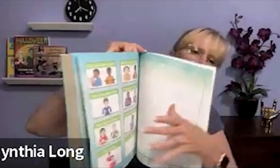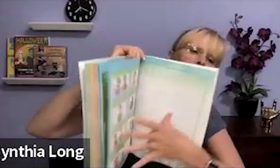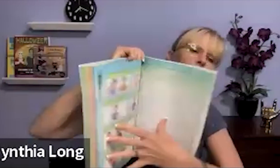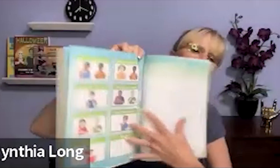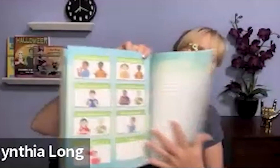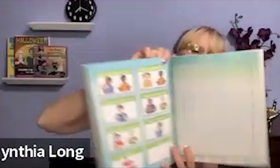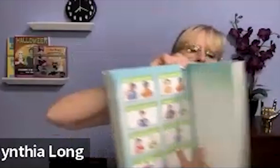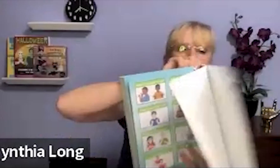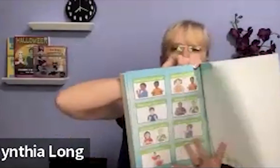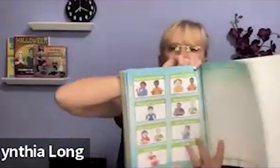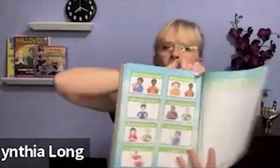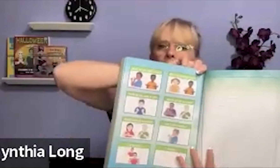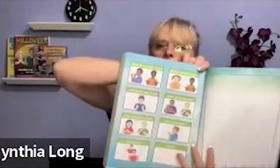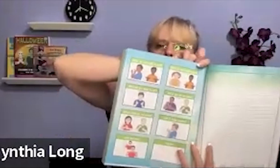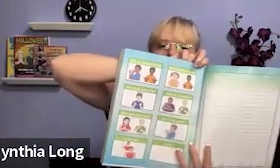right here to kind of guide you.